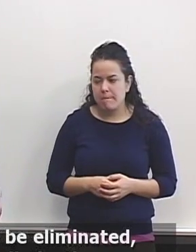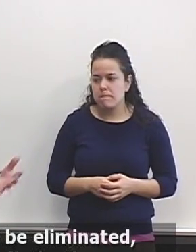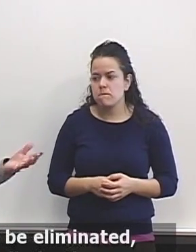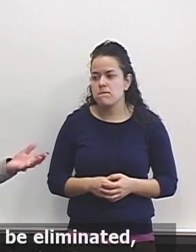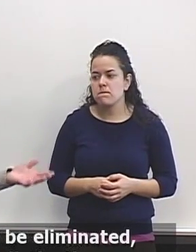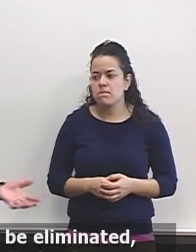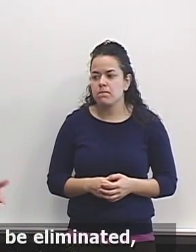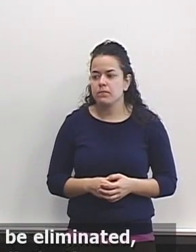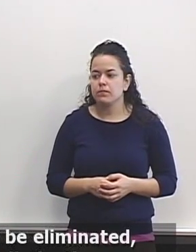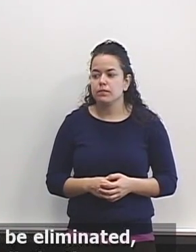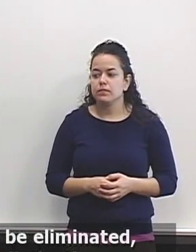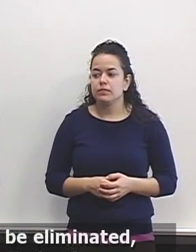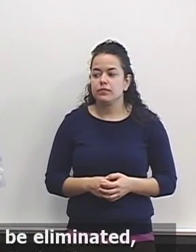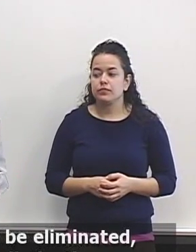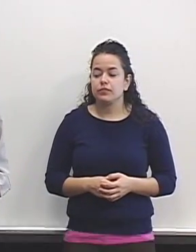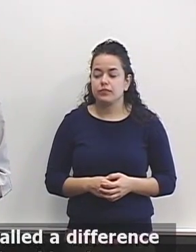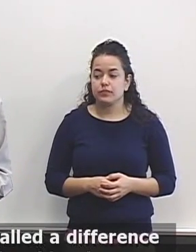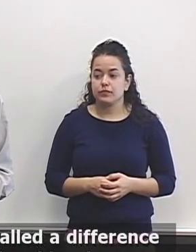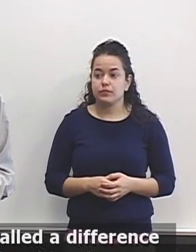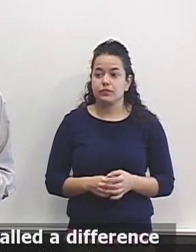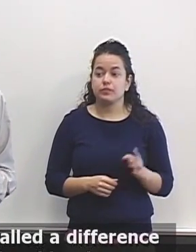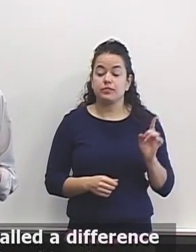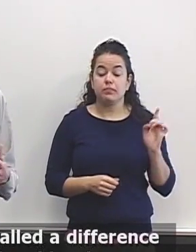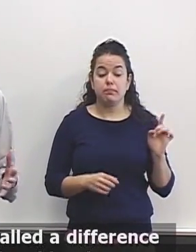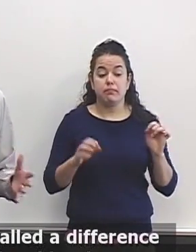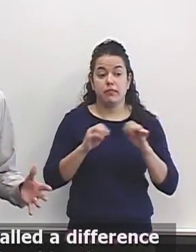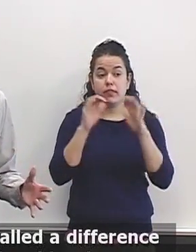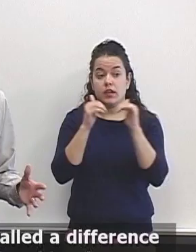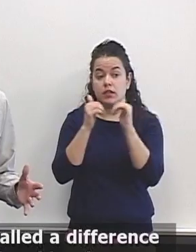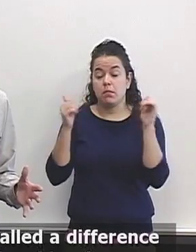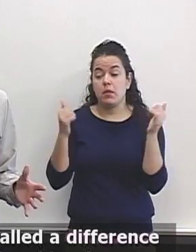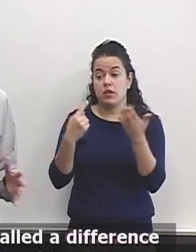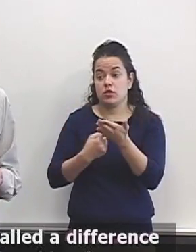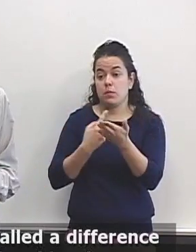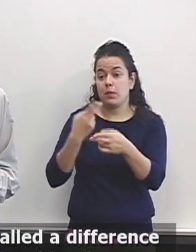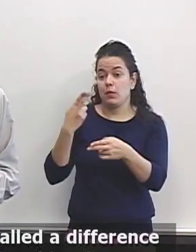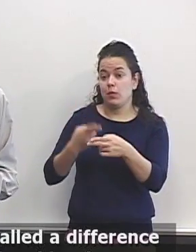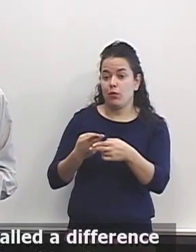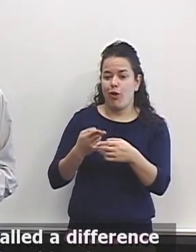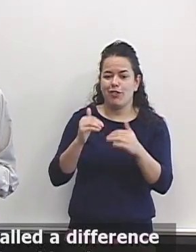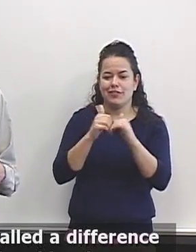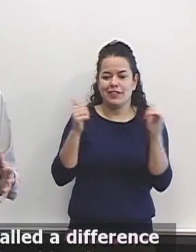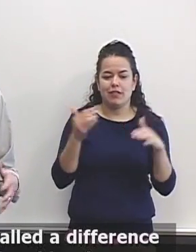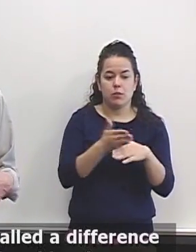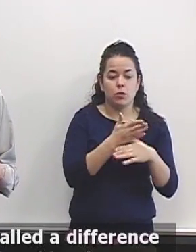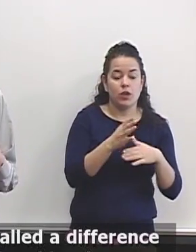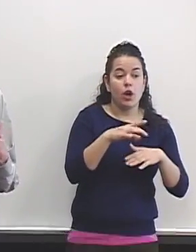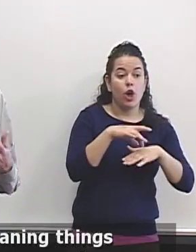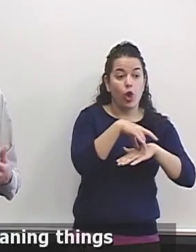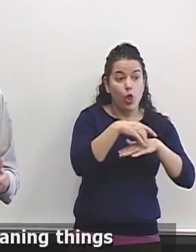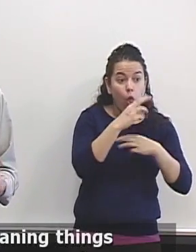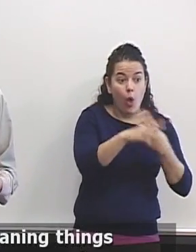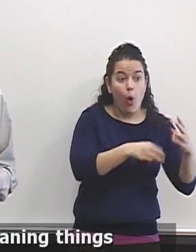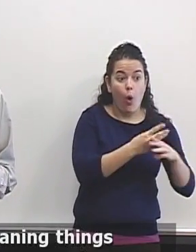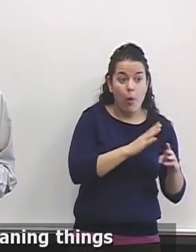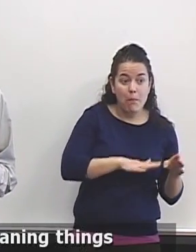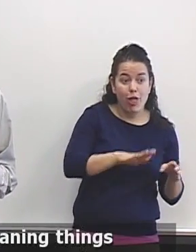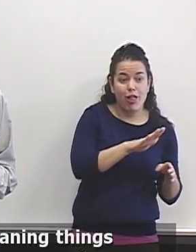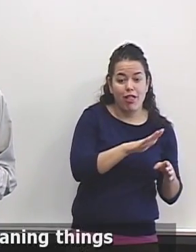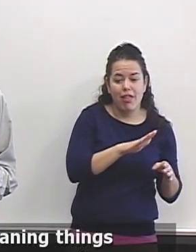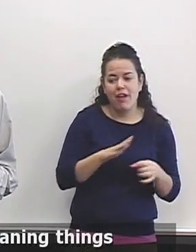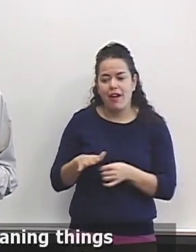And this distinction is sometimes called a difference between global and local errors. Global meaning things